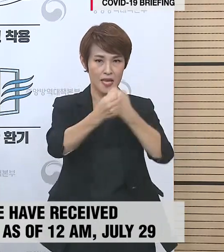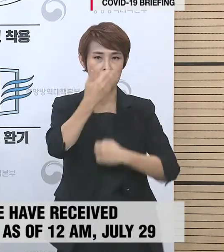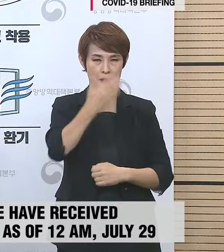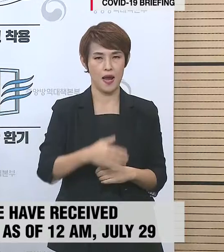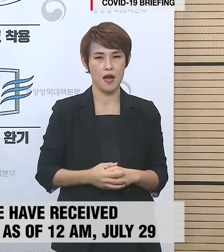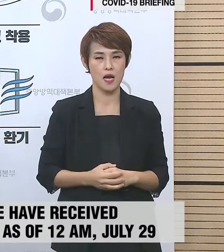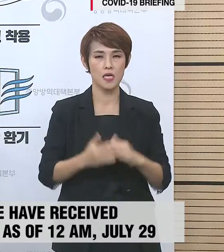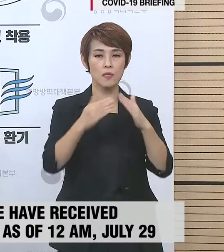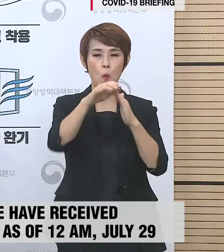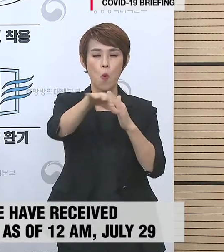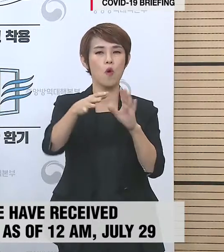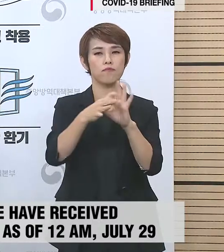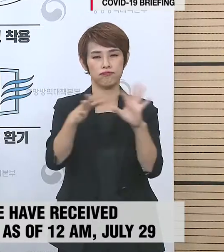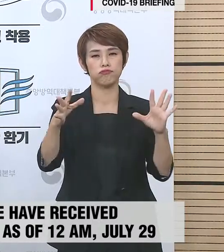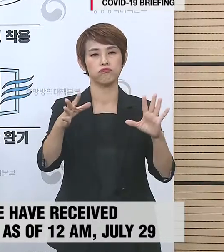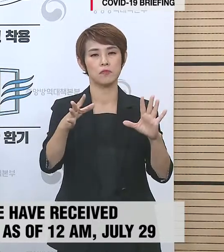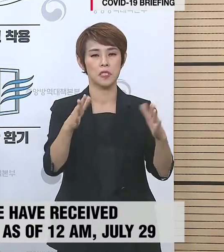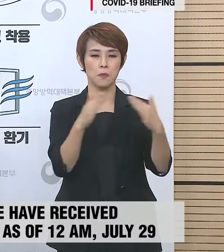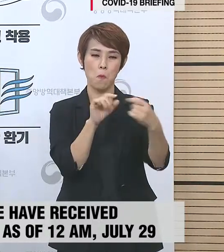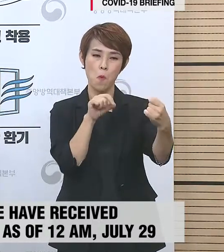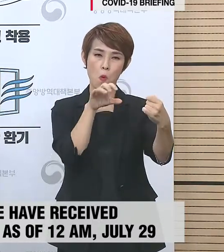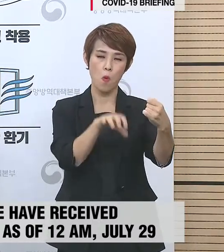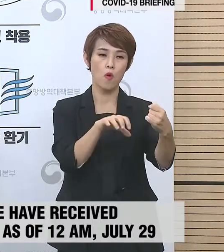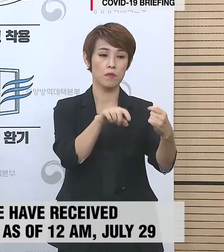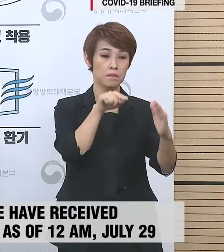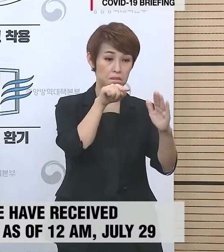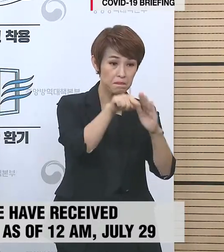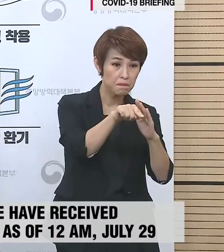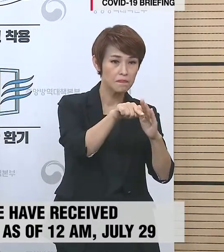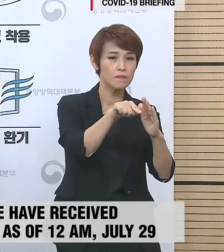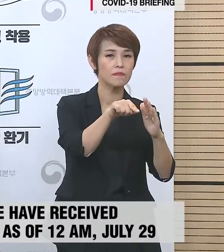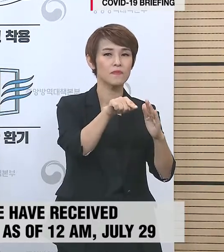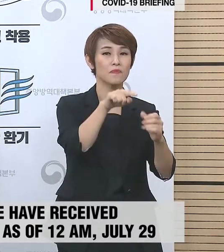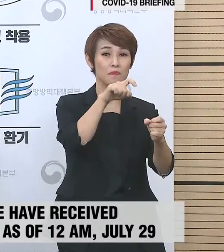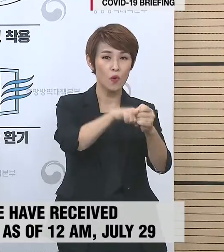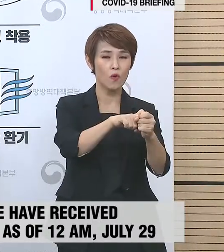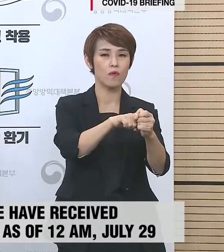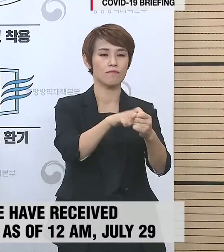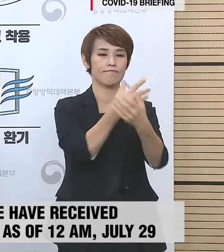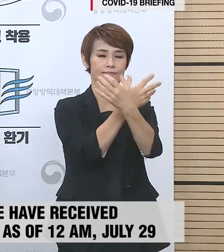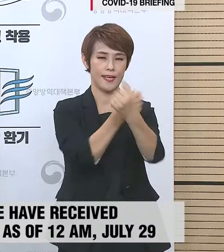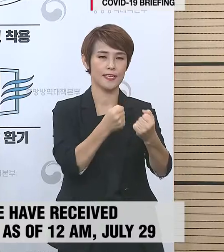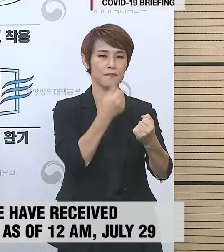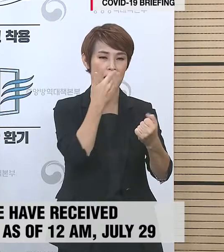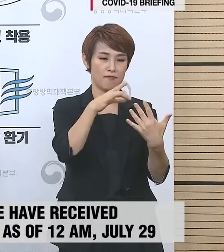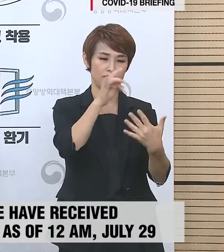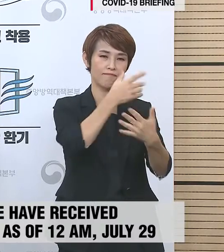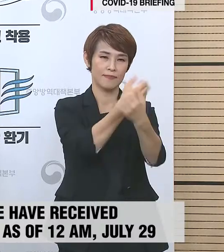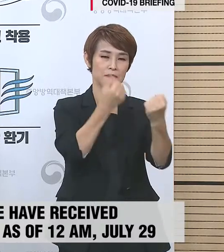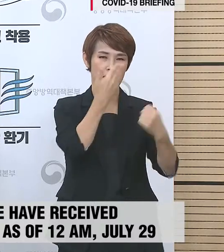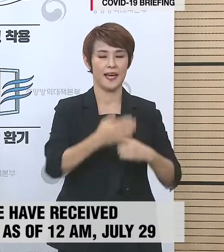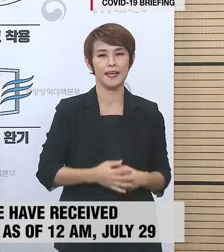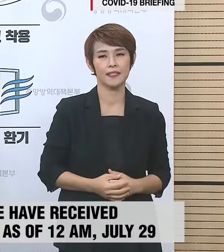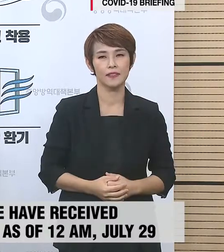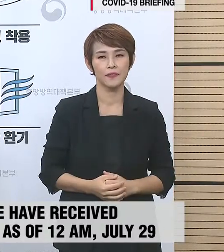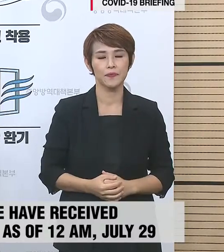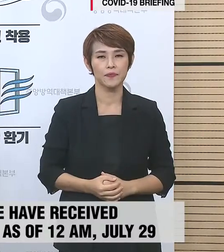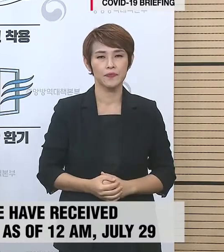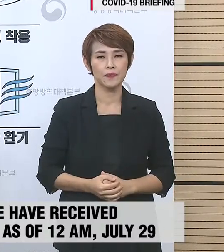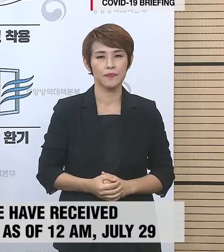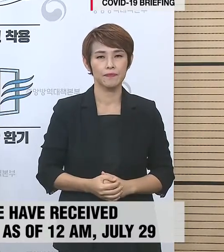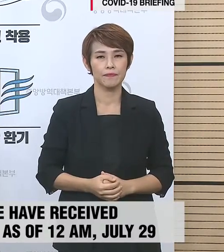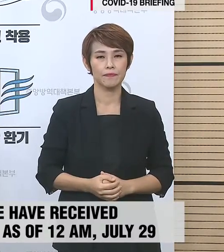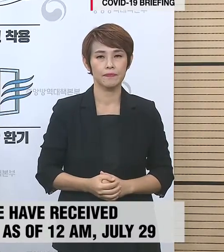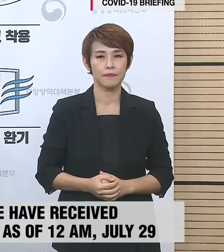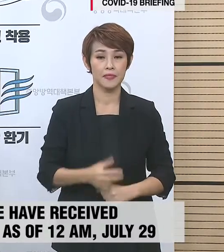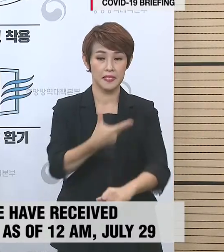the reservation, you could do so via online, and you could also designate the COVID-19 vaccination hospitals